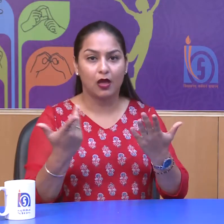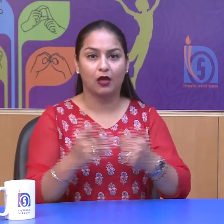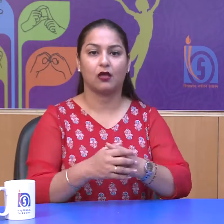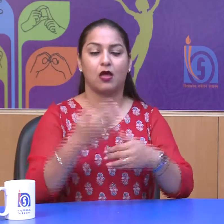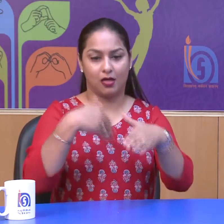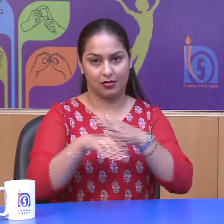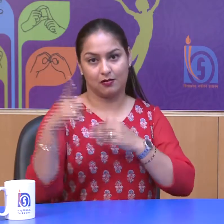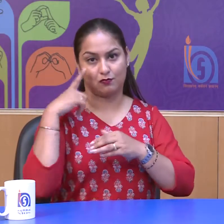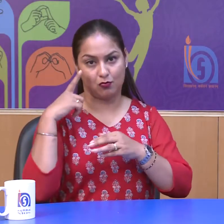legislative bodies.